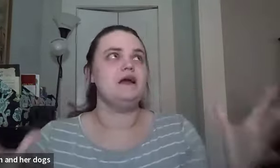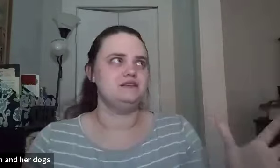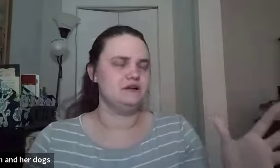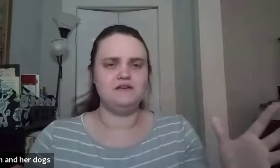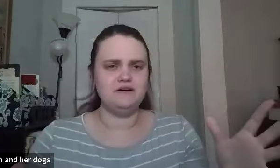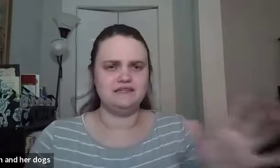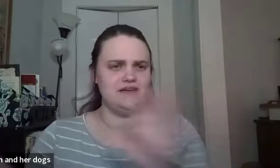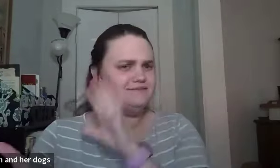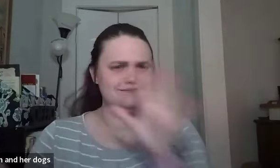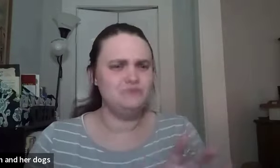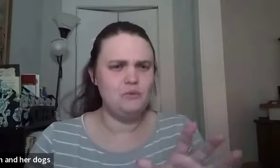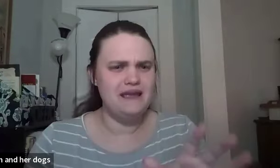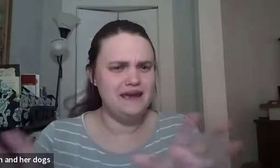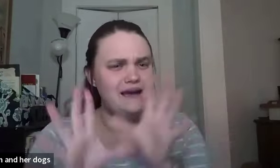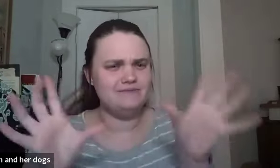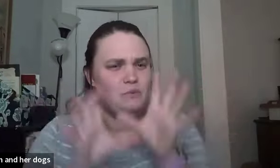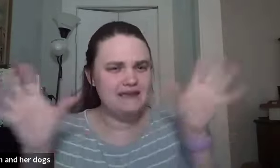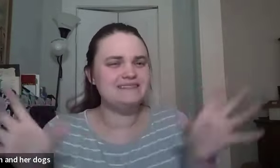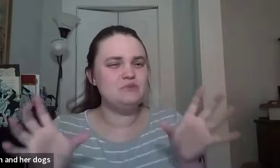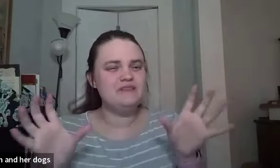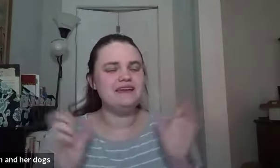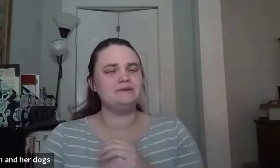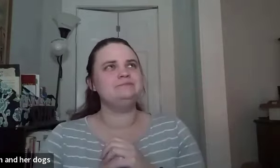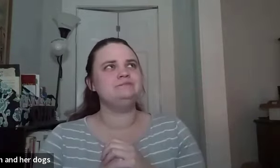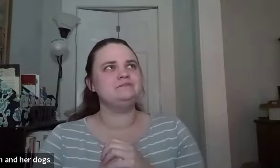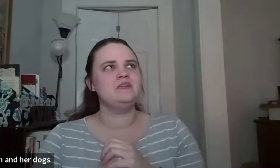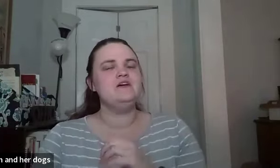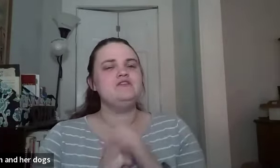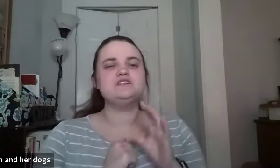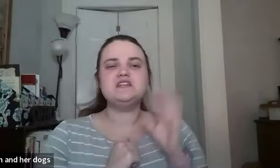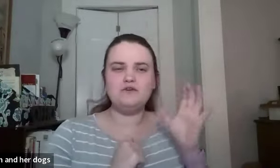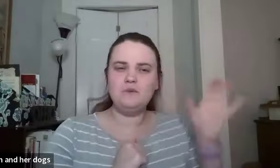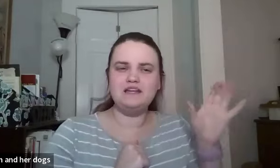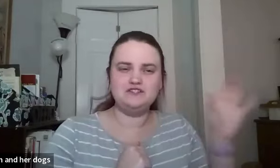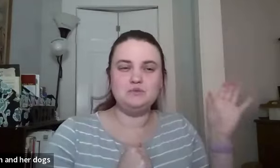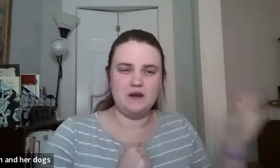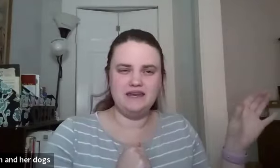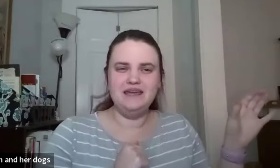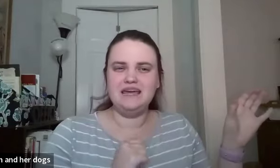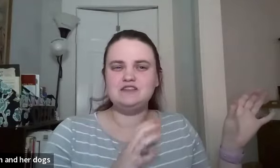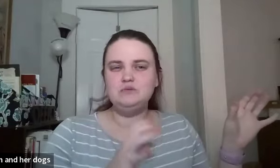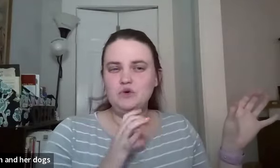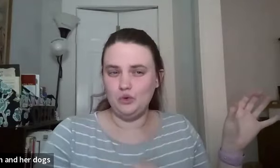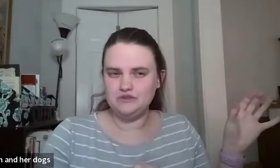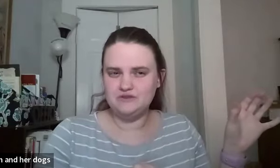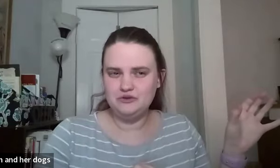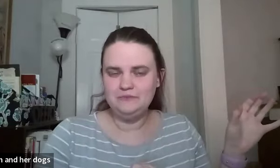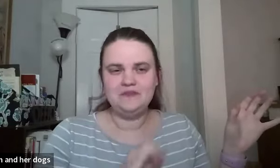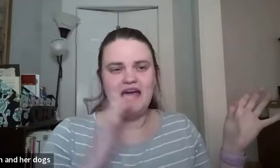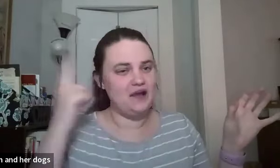do it, I love how I said that. The way it's more like there's another way to do when. It's a little more old school. And I